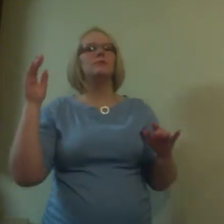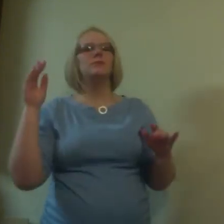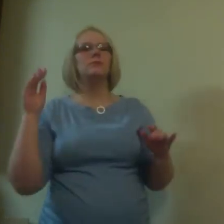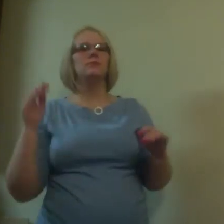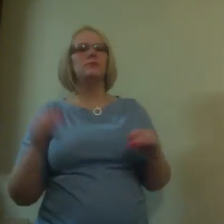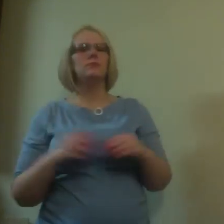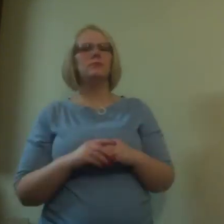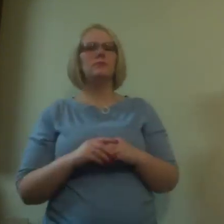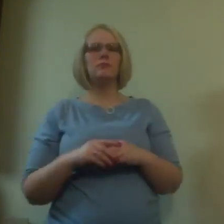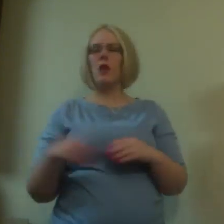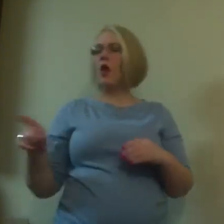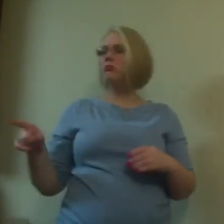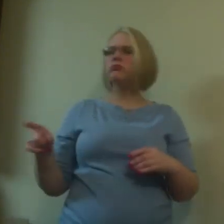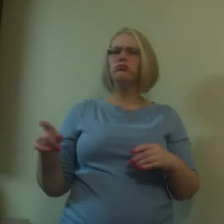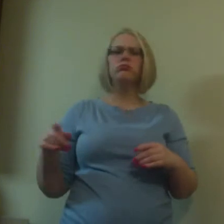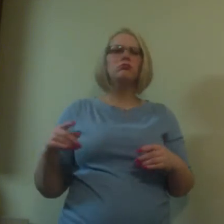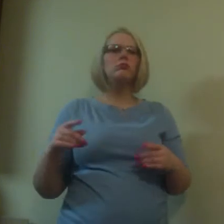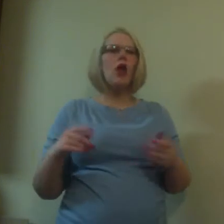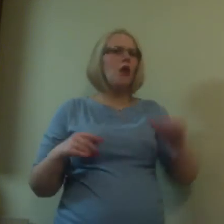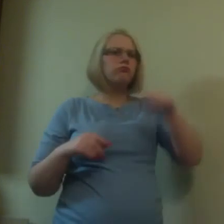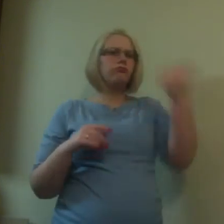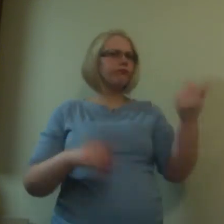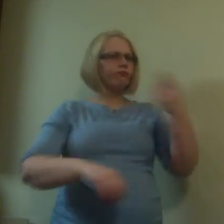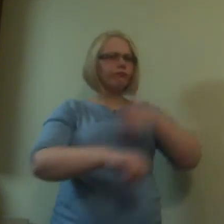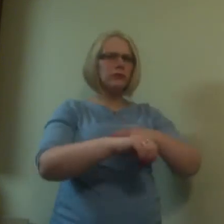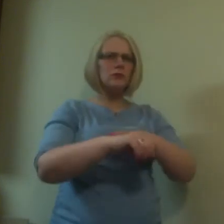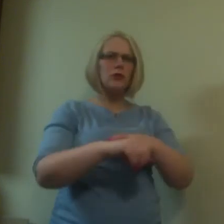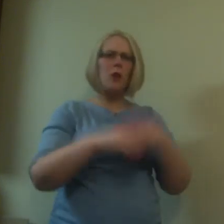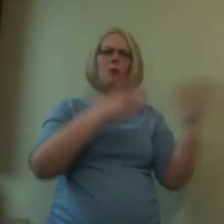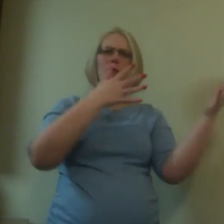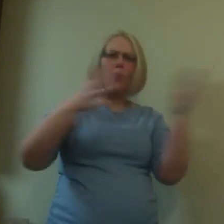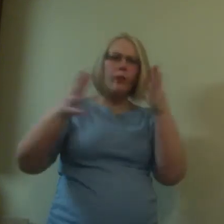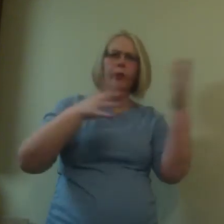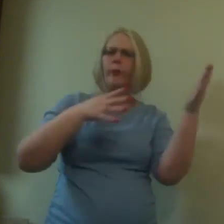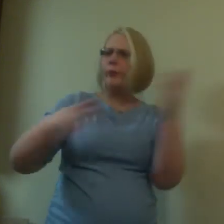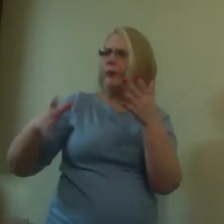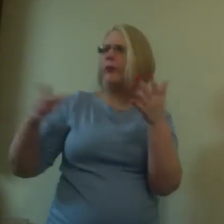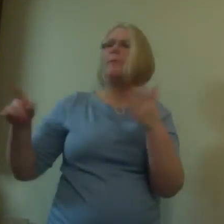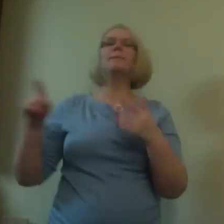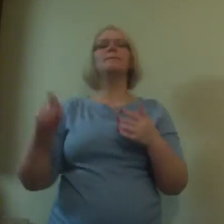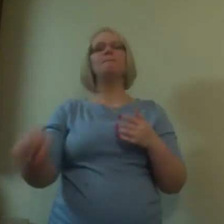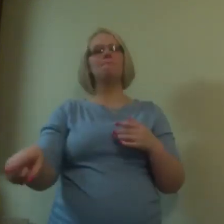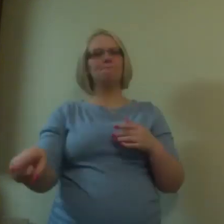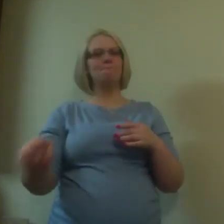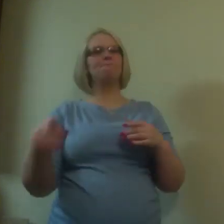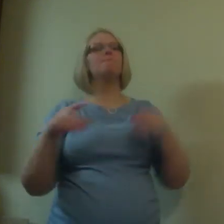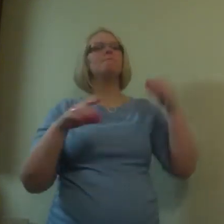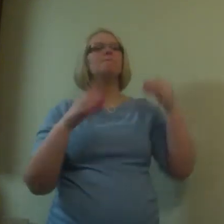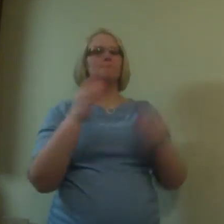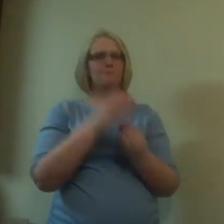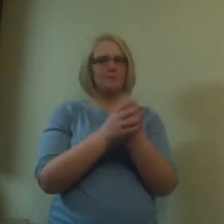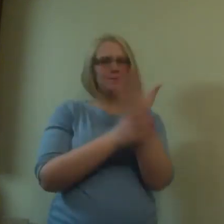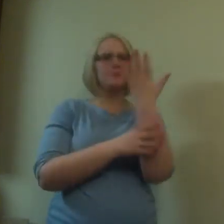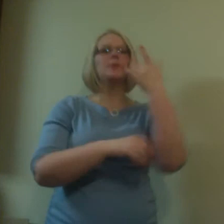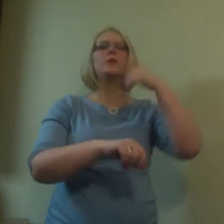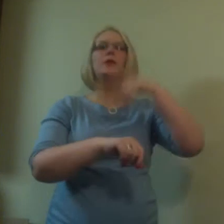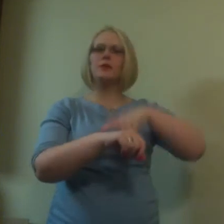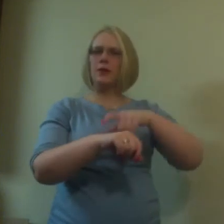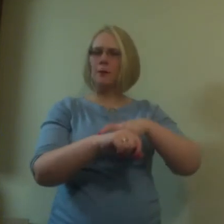do? Why is it so windy? Is the wind good in the springtime? No. Sure, it's good in the springtime. A little